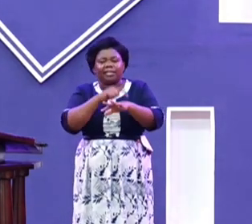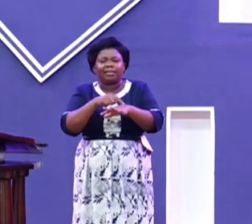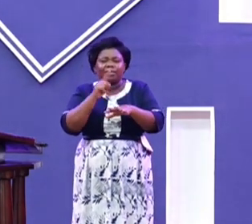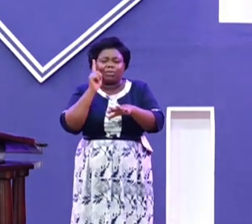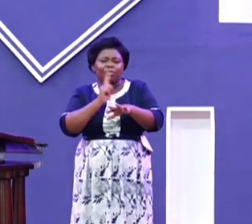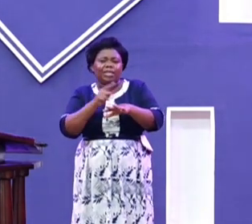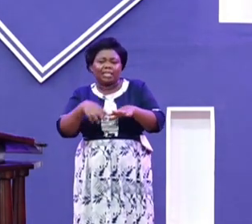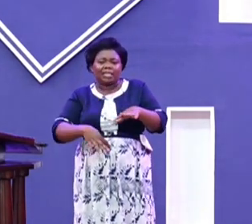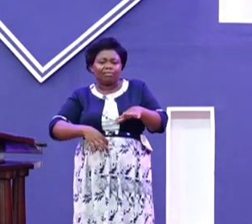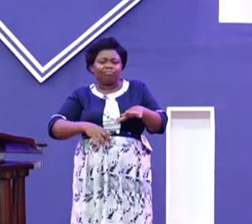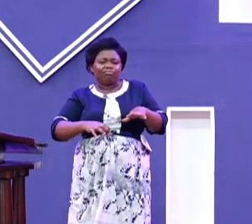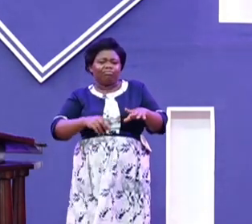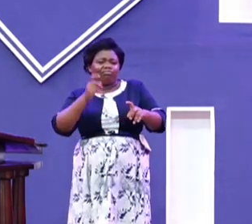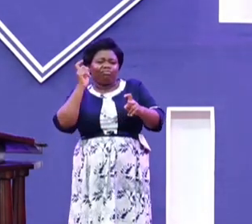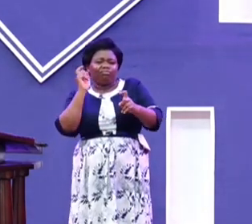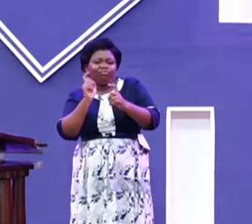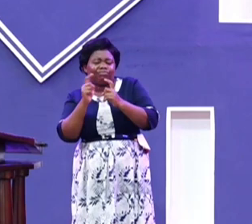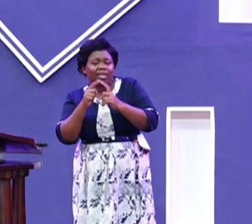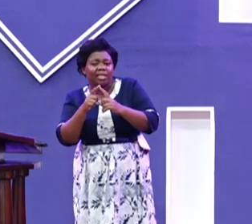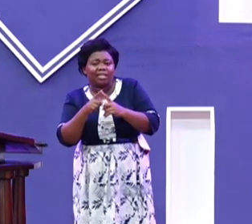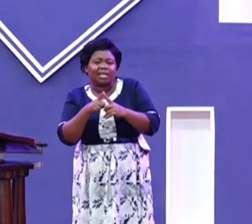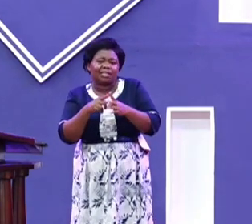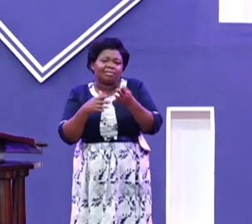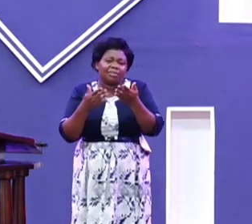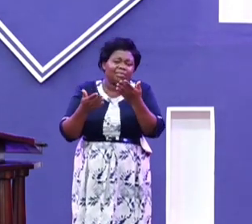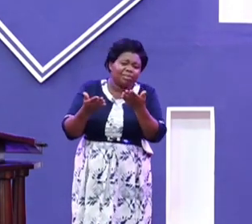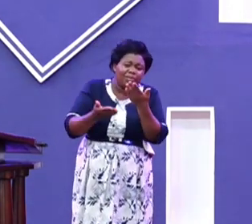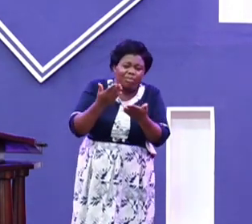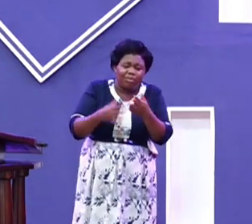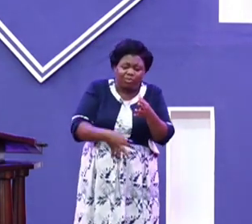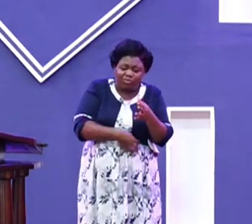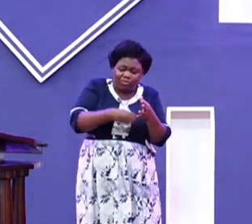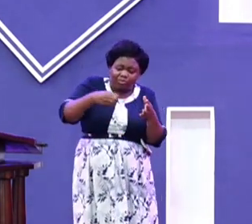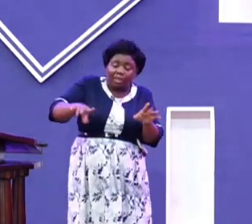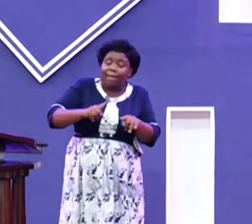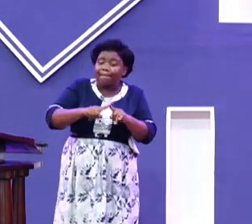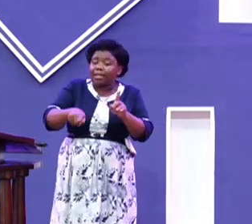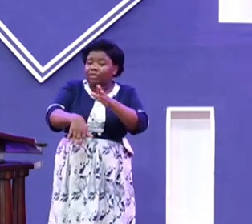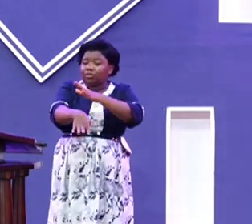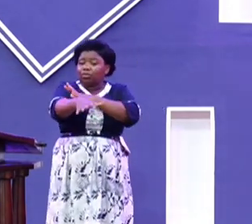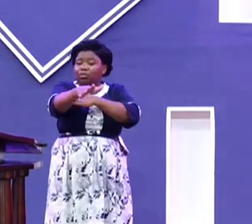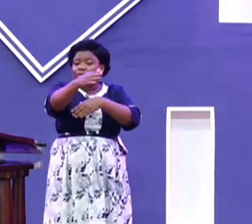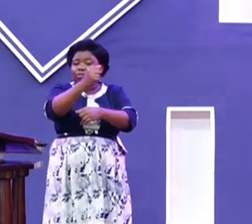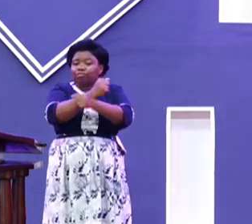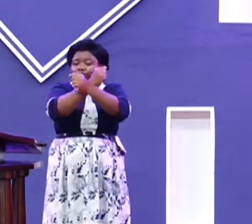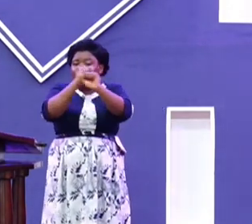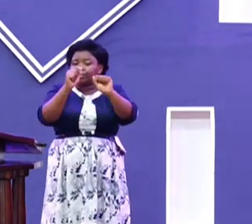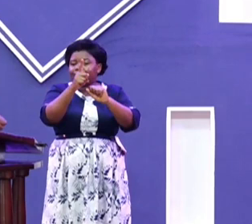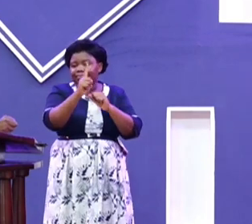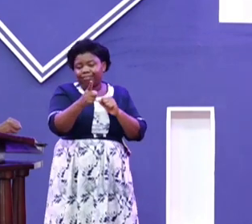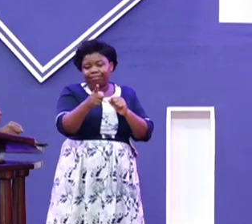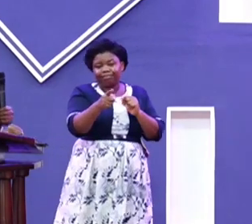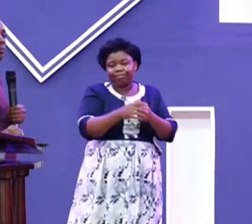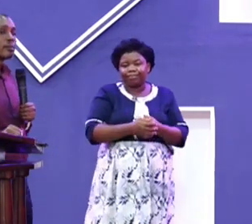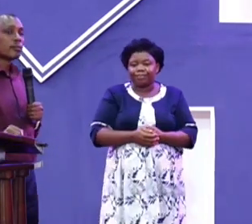lwagala okuvaamu nga ziwera n'okwera Katonda n'akutaasa butaasa. And if you happen to get some time and you go back to ask your mother, you may find